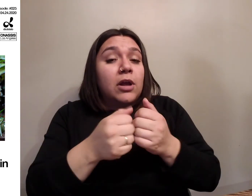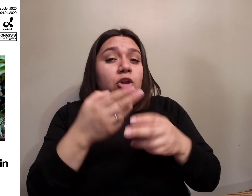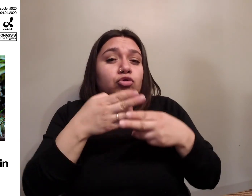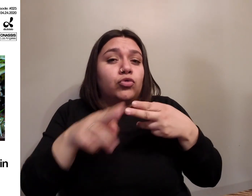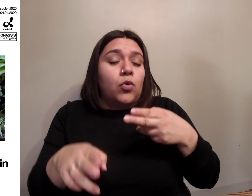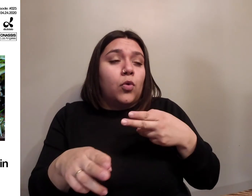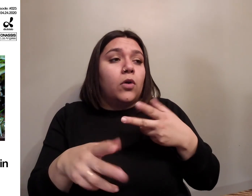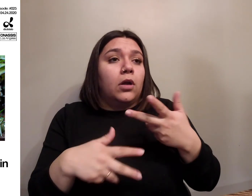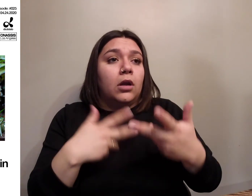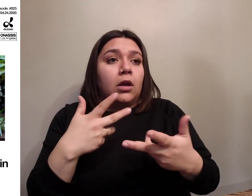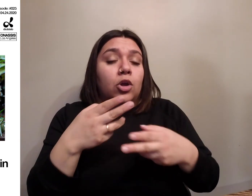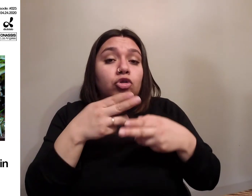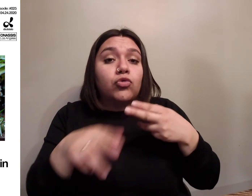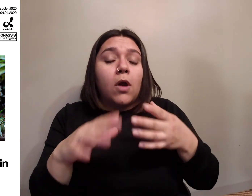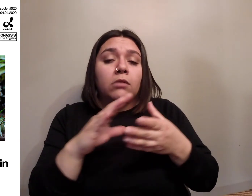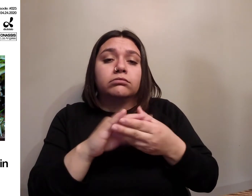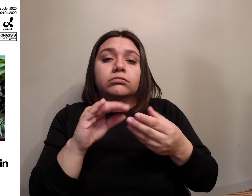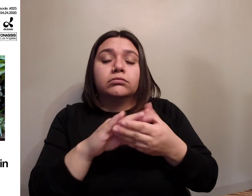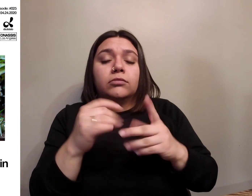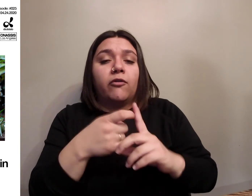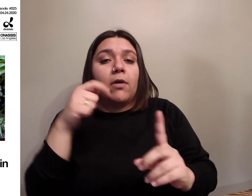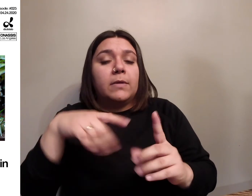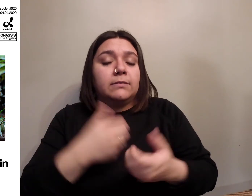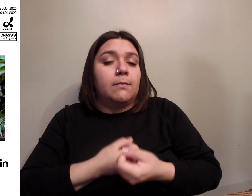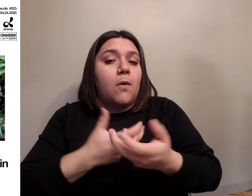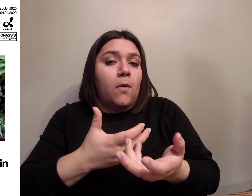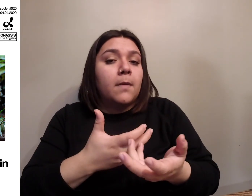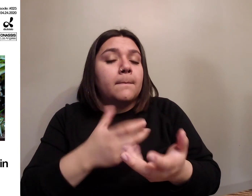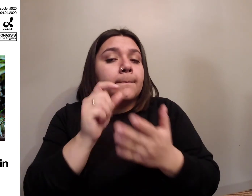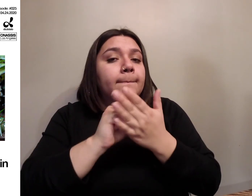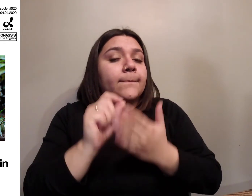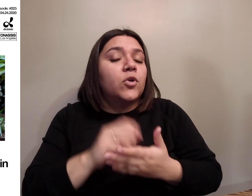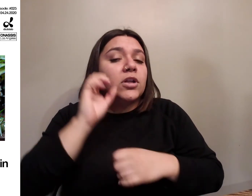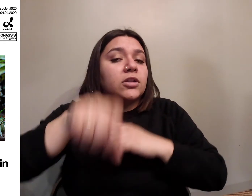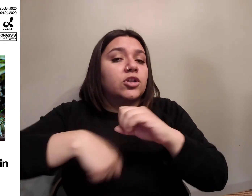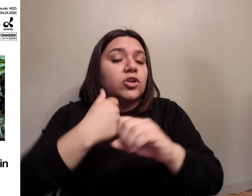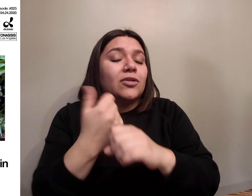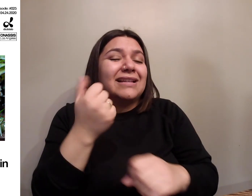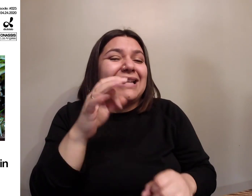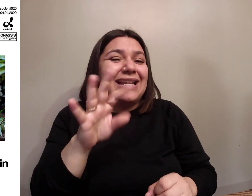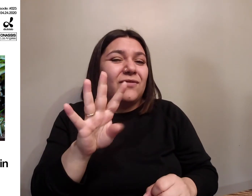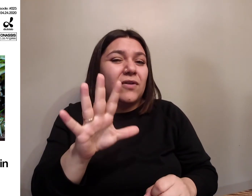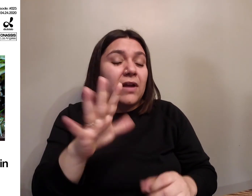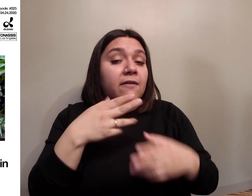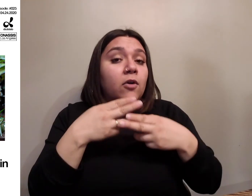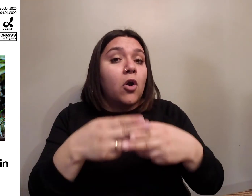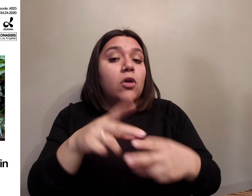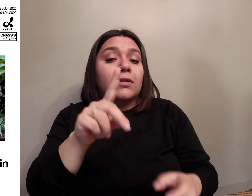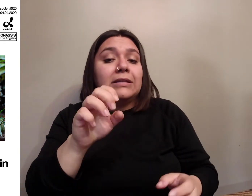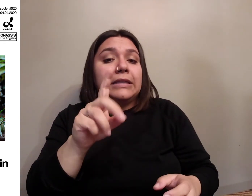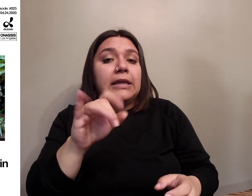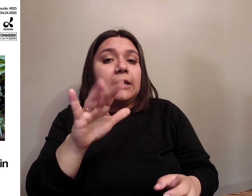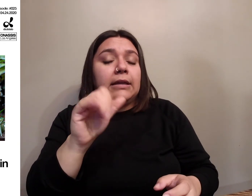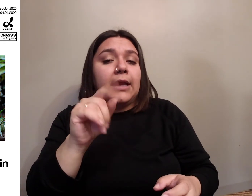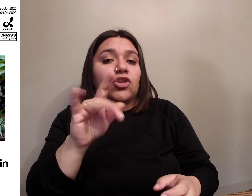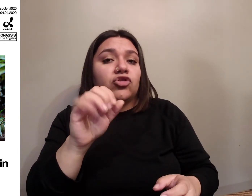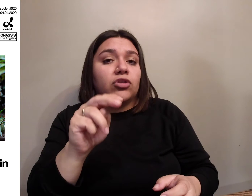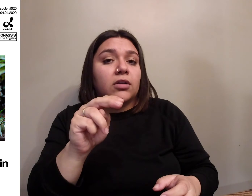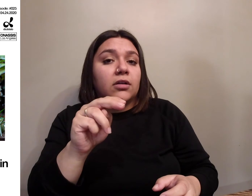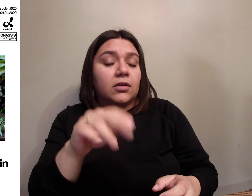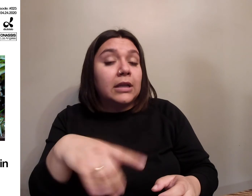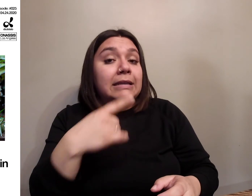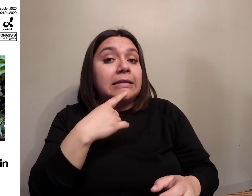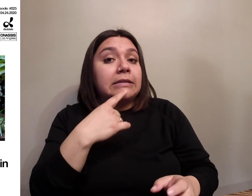will needs to remain an optimist. And I think that kind of optimism that we need will come from our fellow human